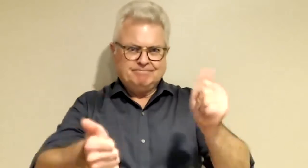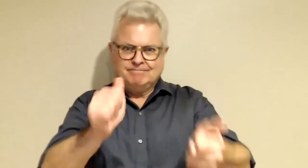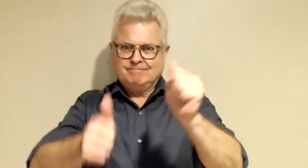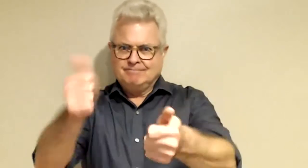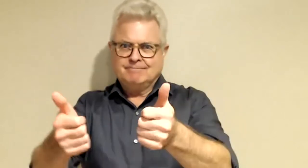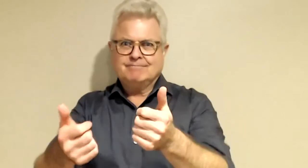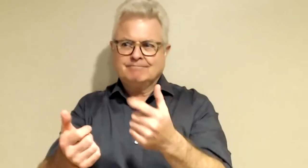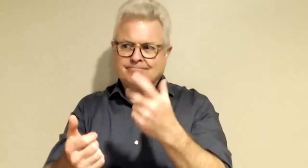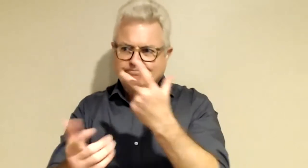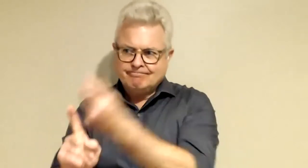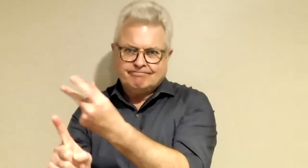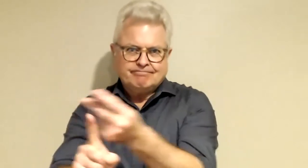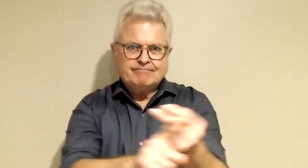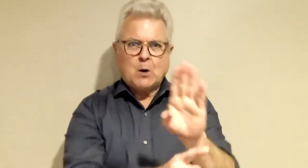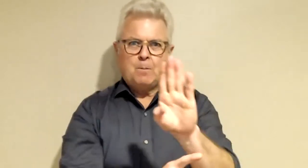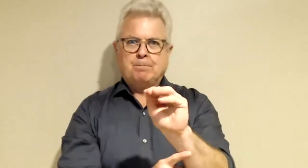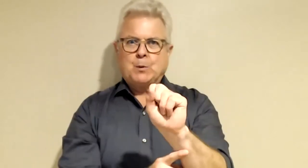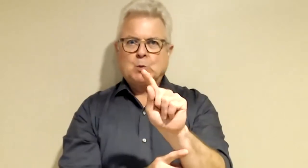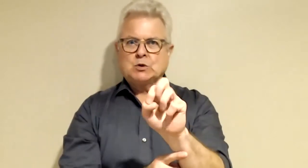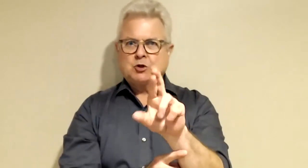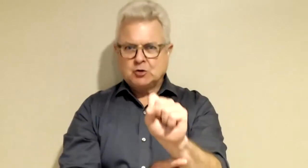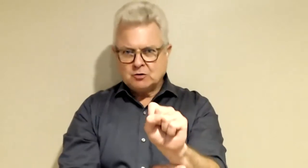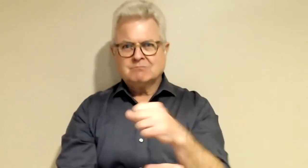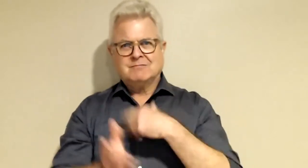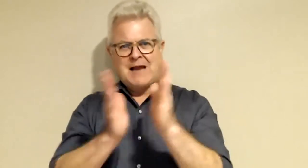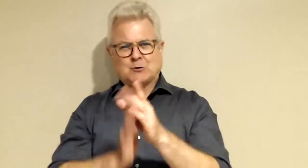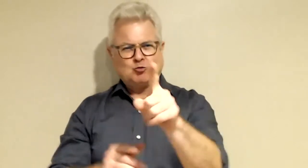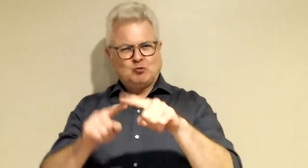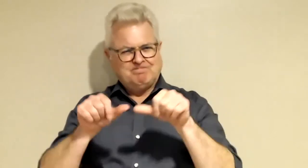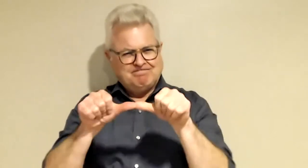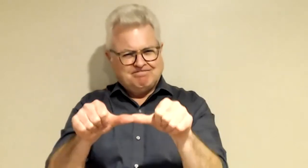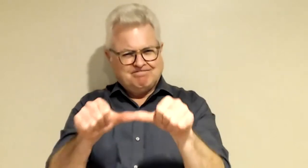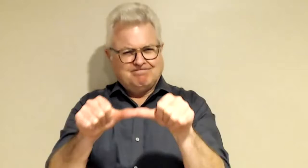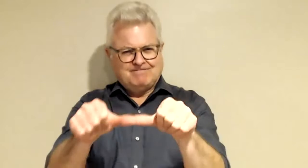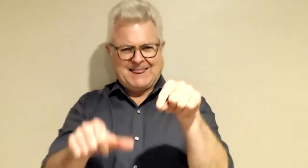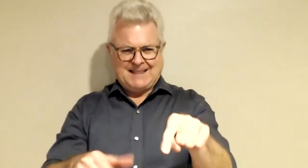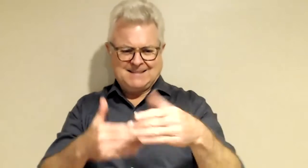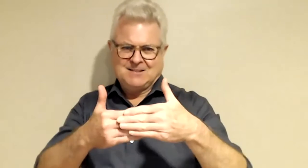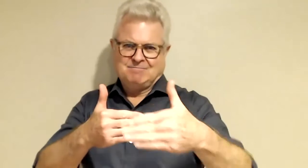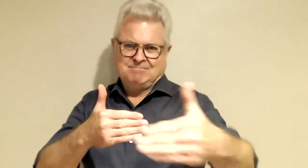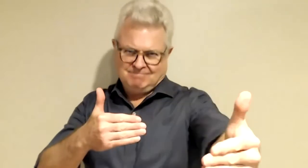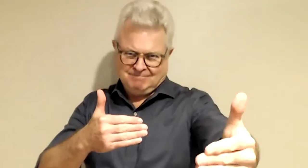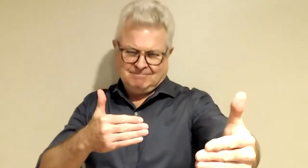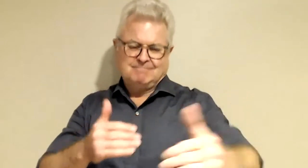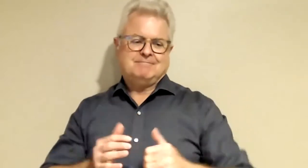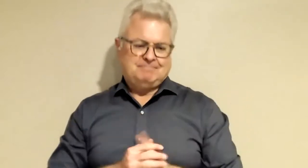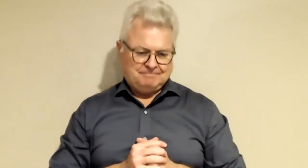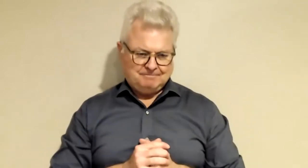the schools, and all the pharmacies who have made this opportunity available to provide these boosters. I would like to thank you to